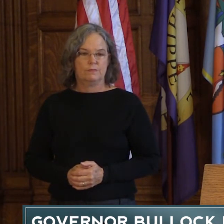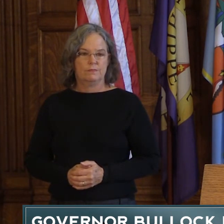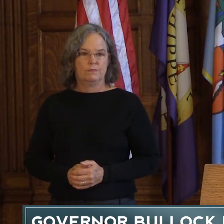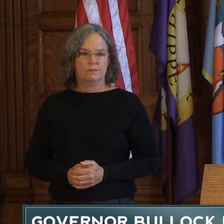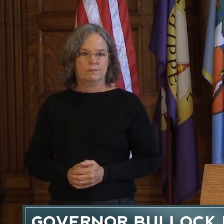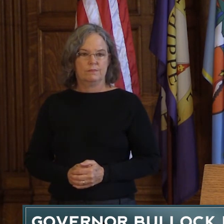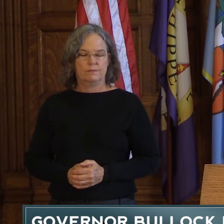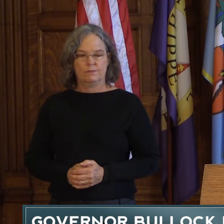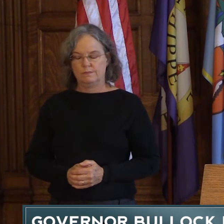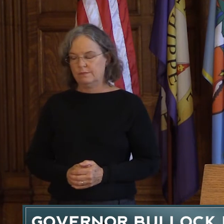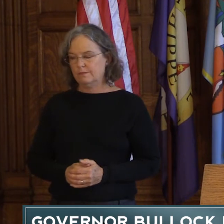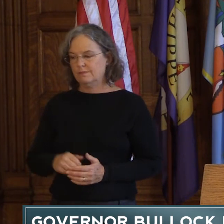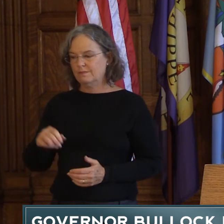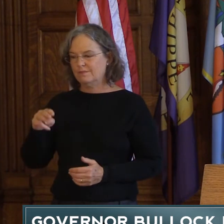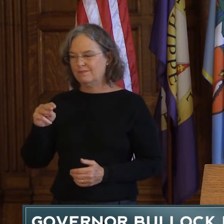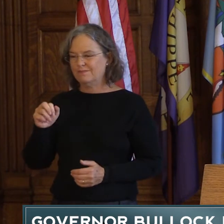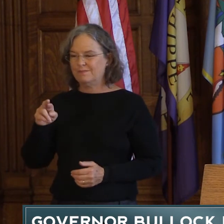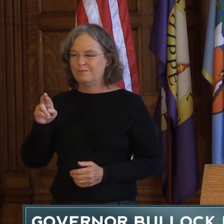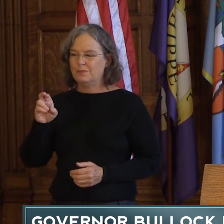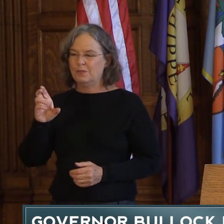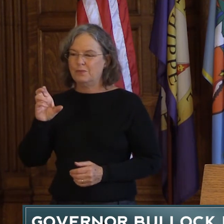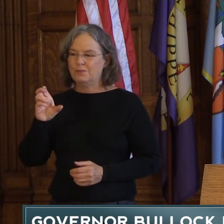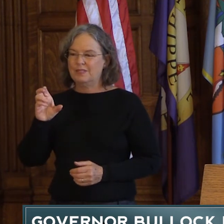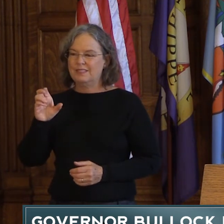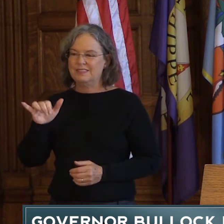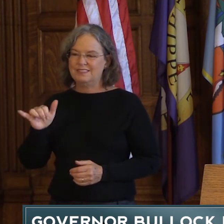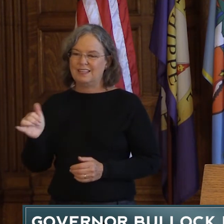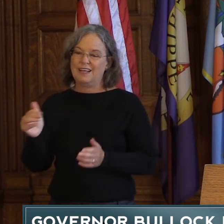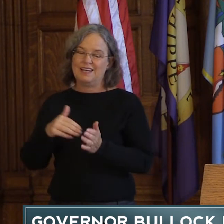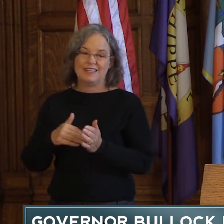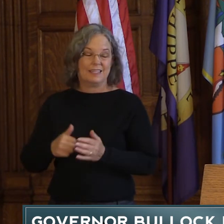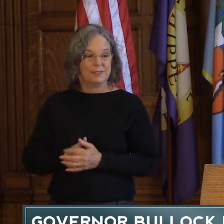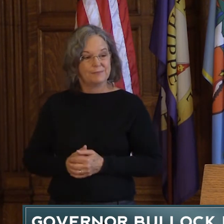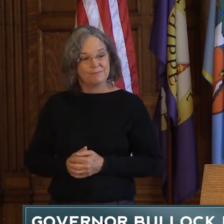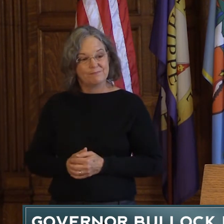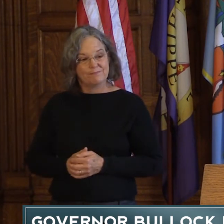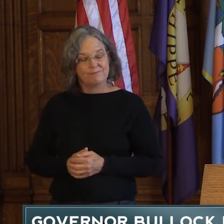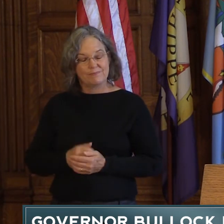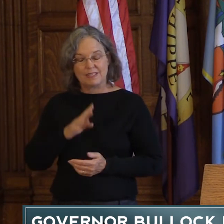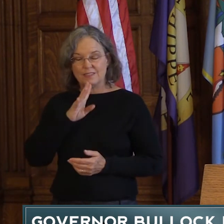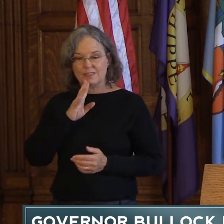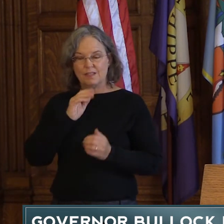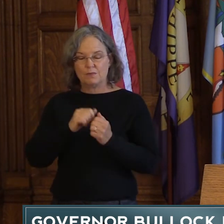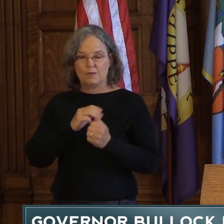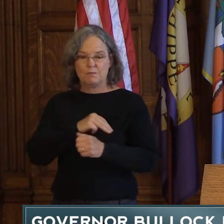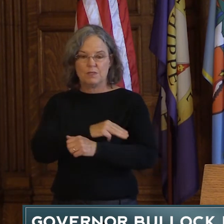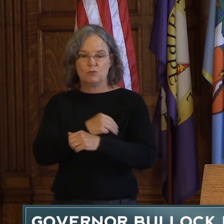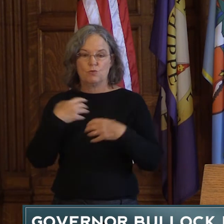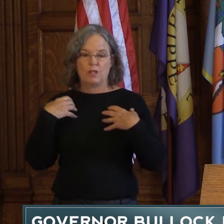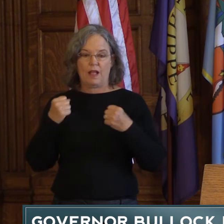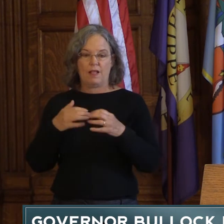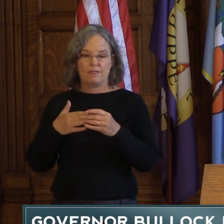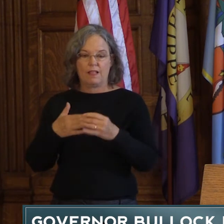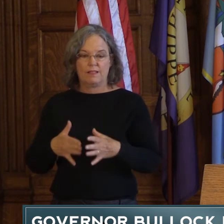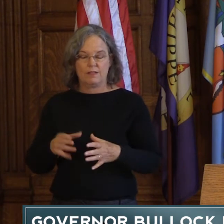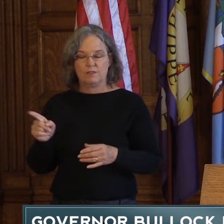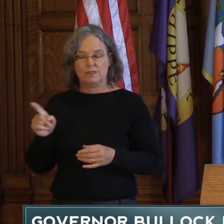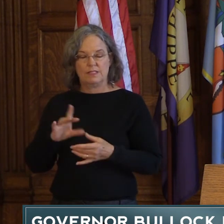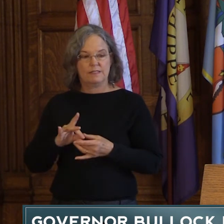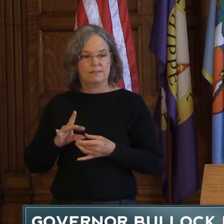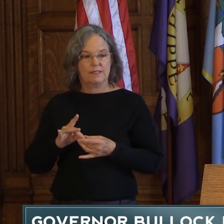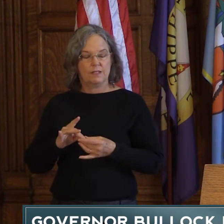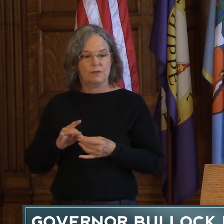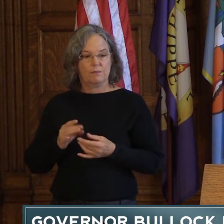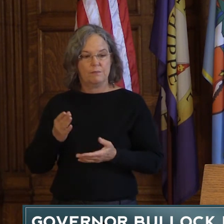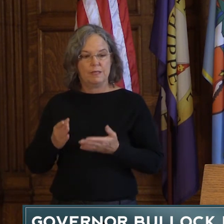Hi, Governor. It's Marisa again, and I just got off the call with Missoula health leaders, and they mentioned there's a plan to possibly start sample